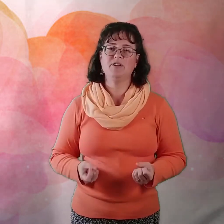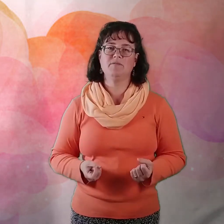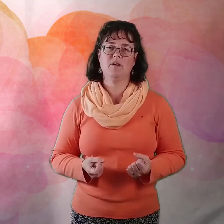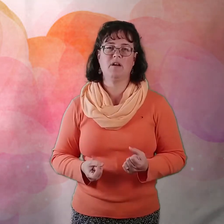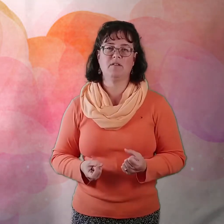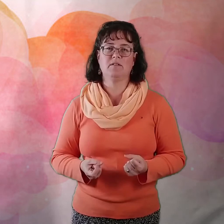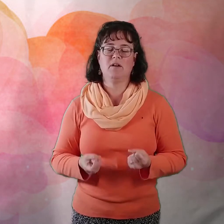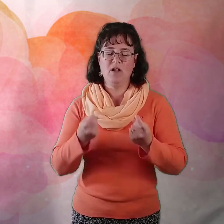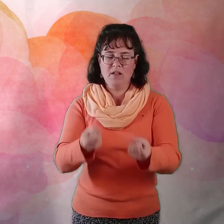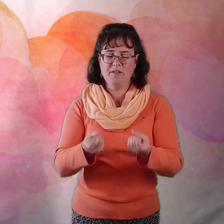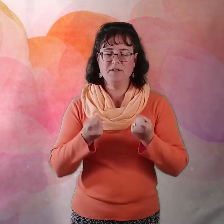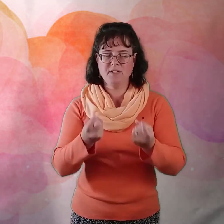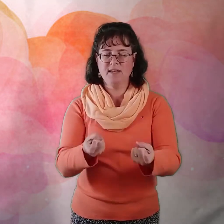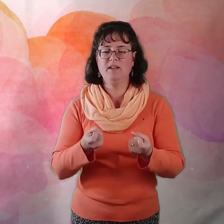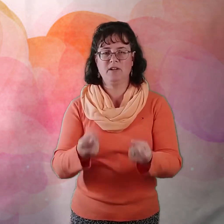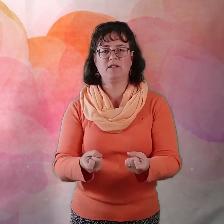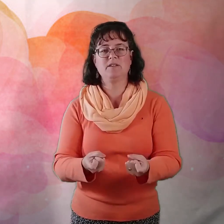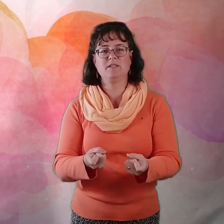done wrong. All those little hooks